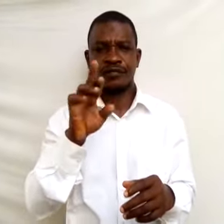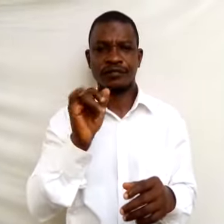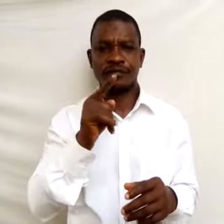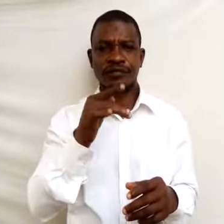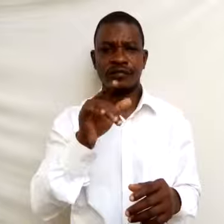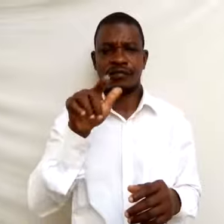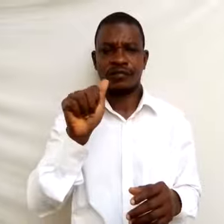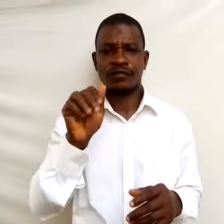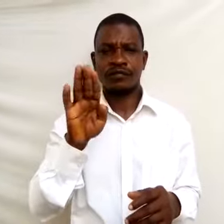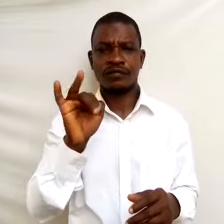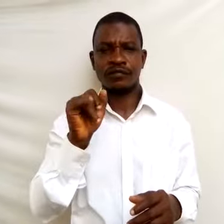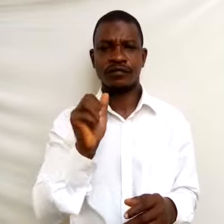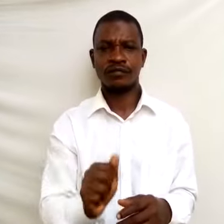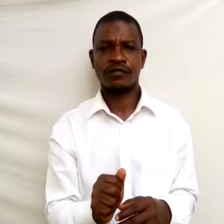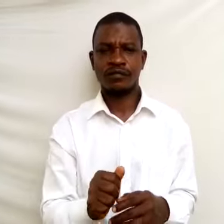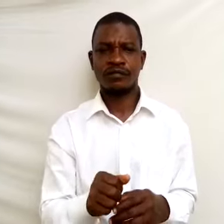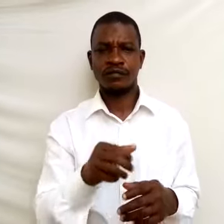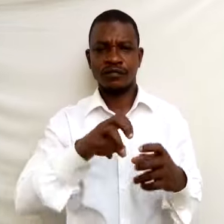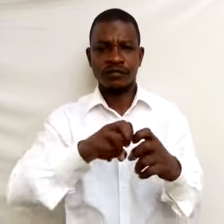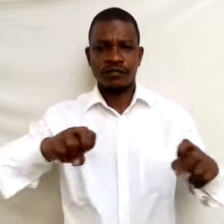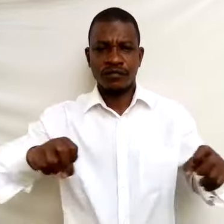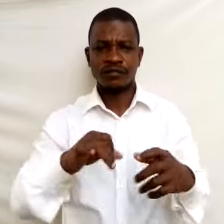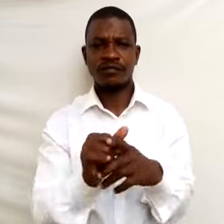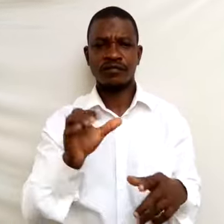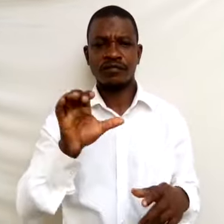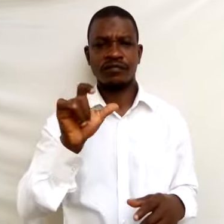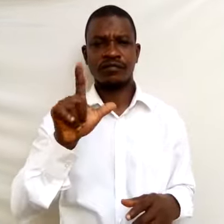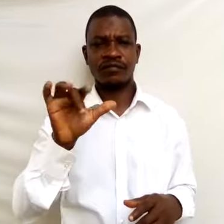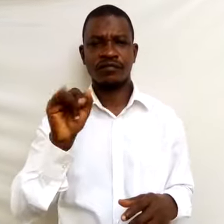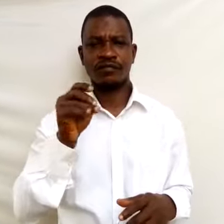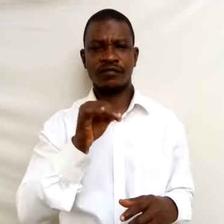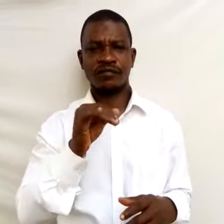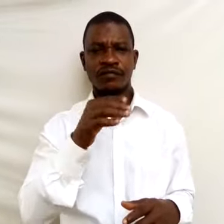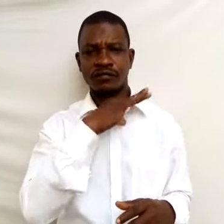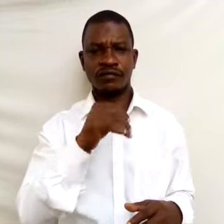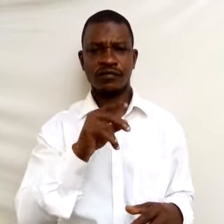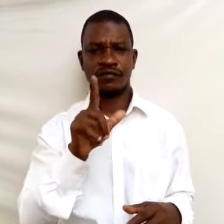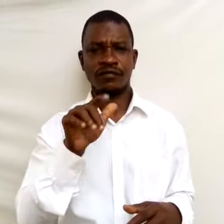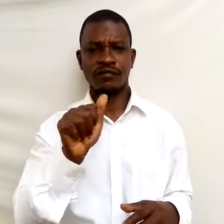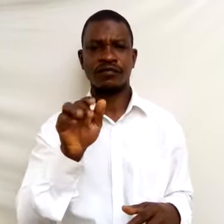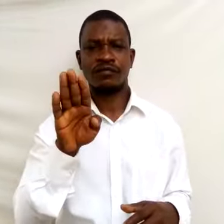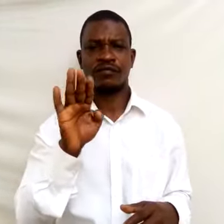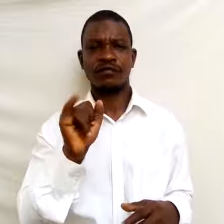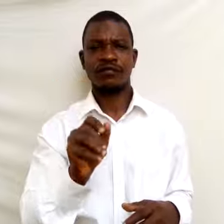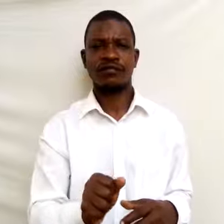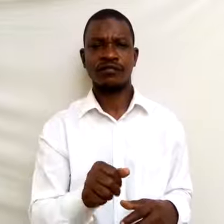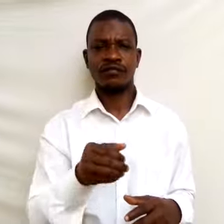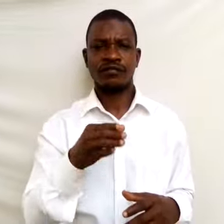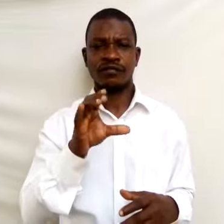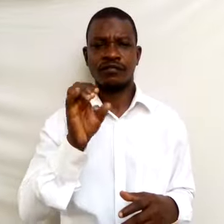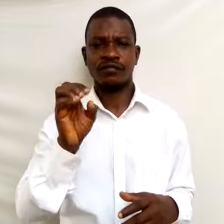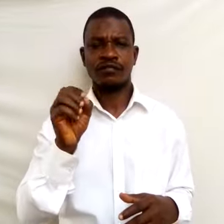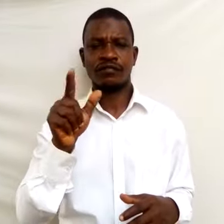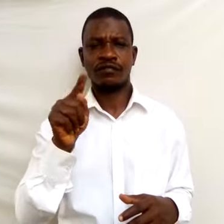labia, stretching of clitoris and or labia, cauterization by